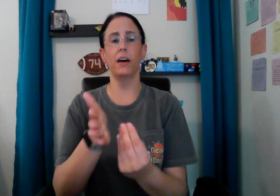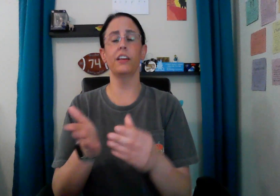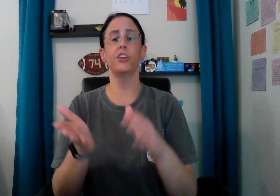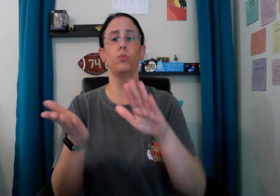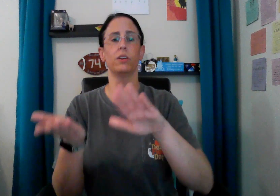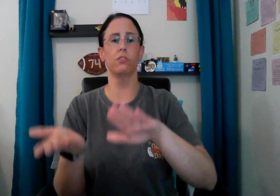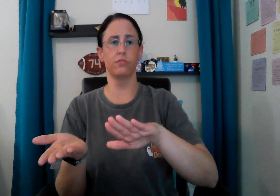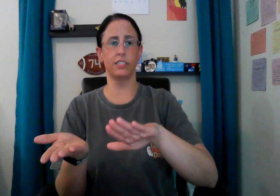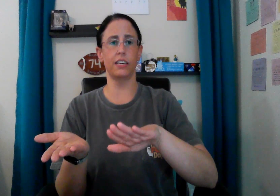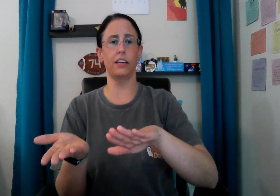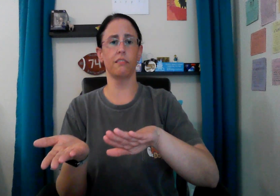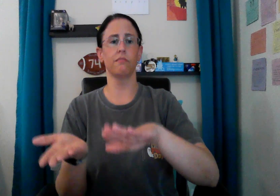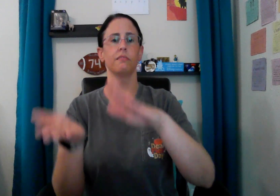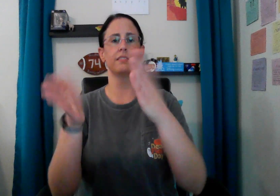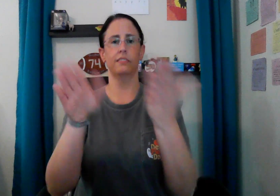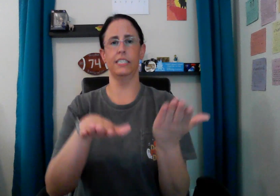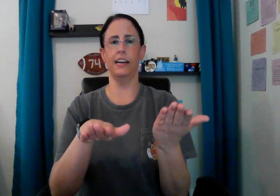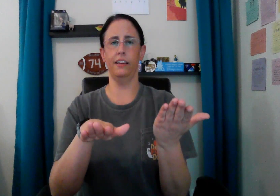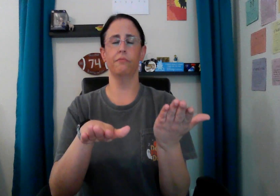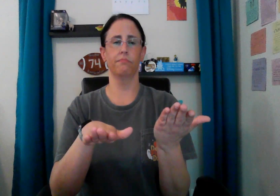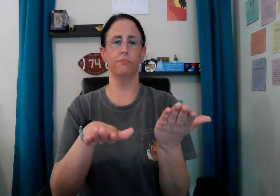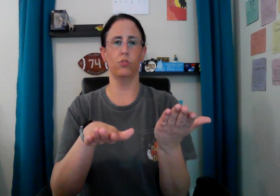But you will see die or dead.